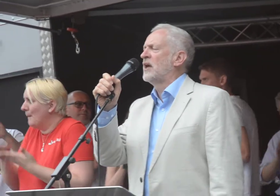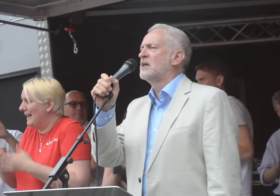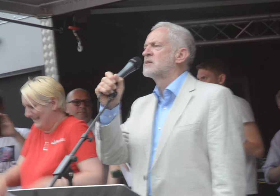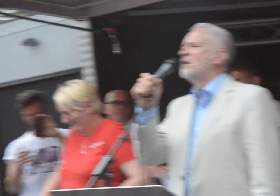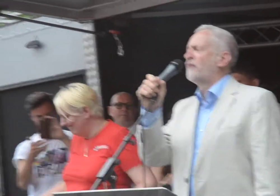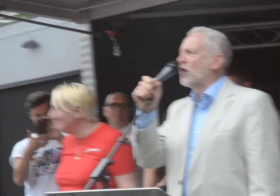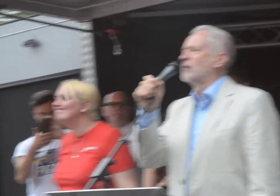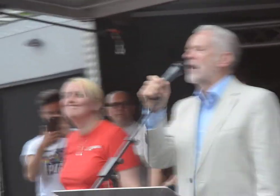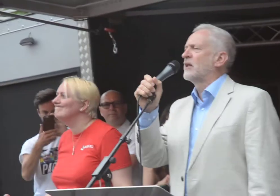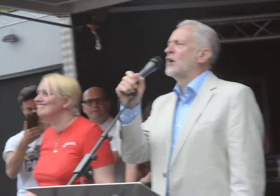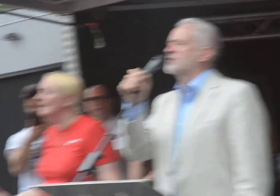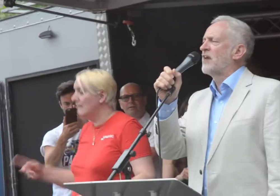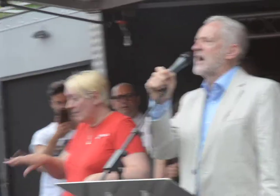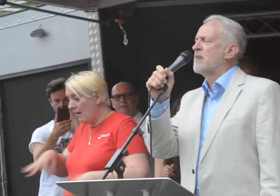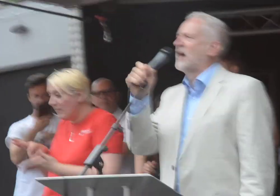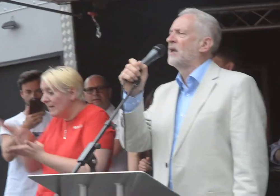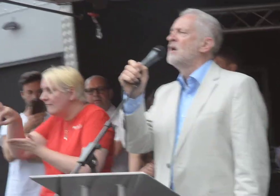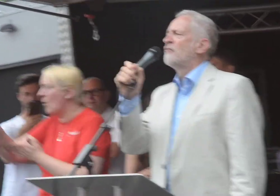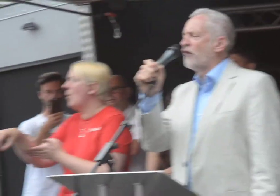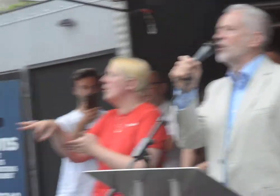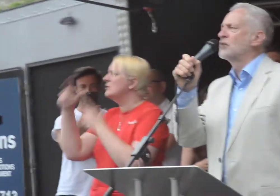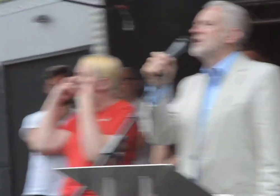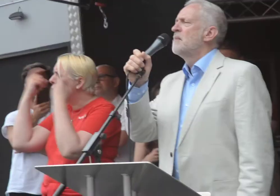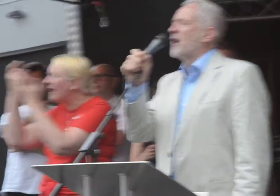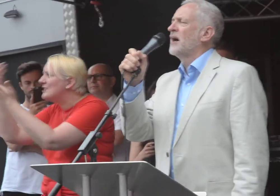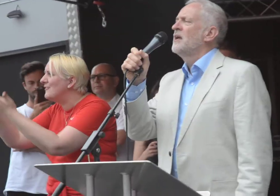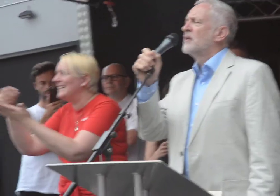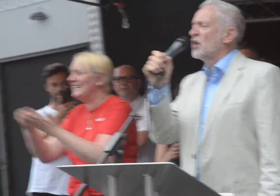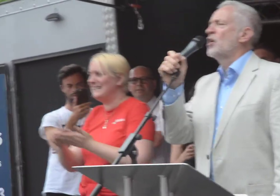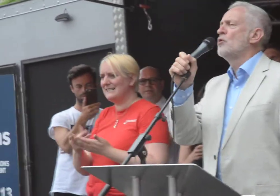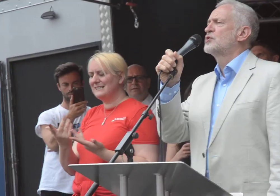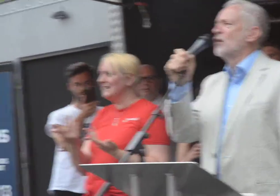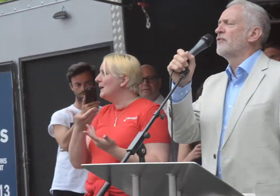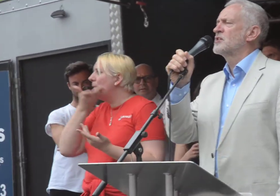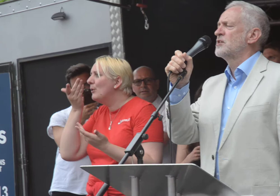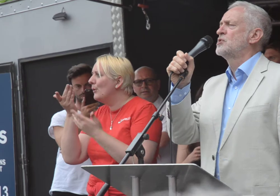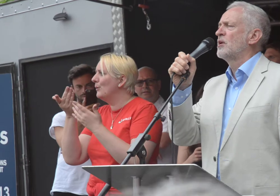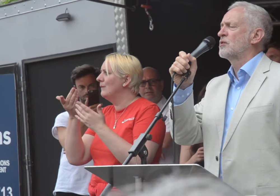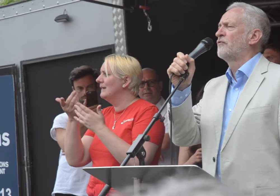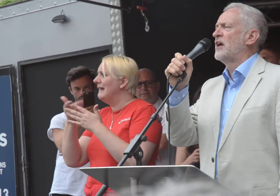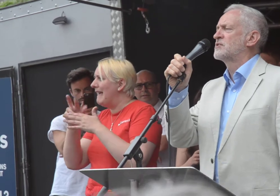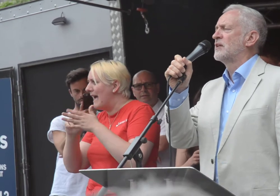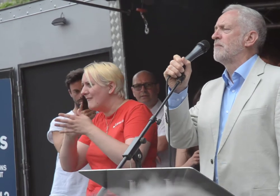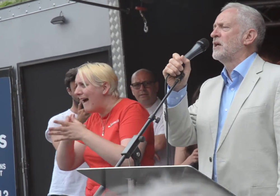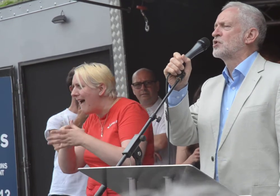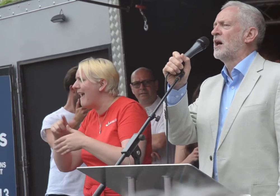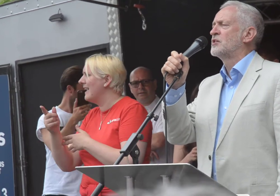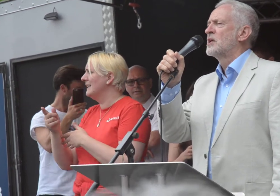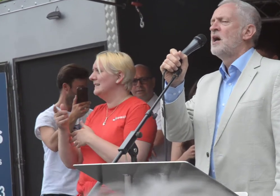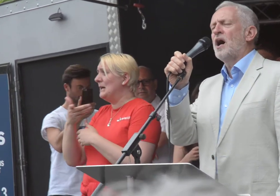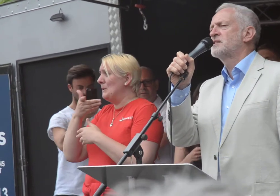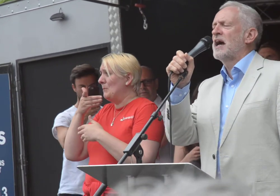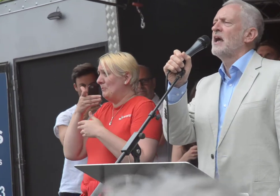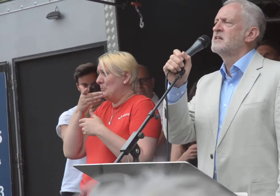college fees, foiled by the loss of EMA, foiled by the huge university tuition fees that they're being